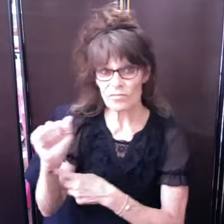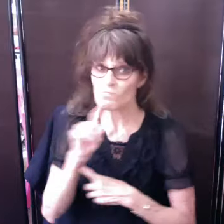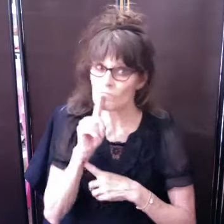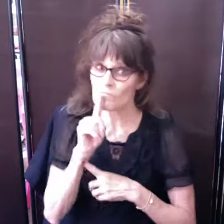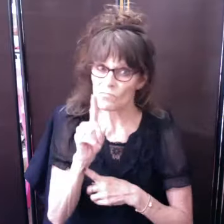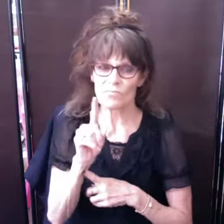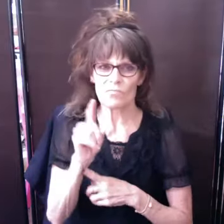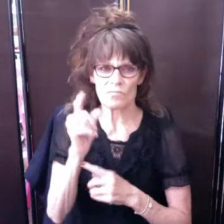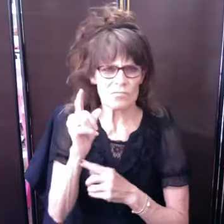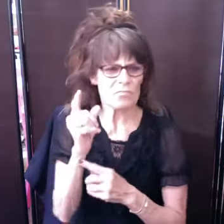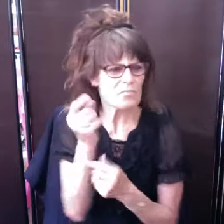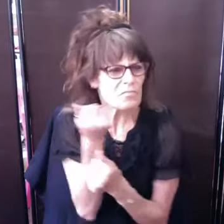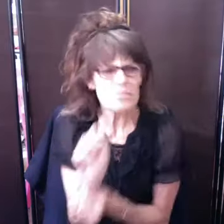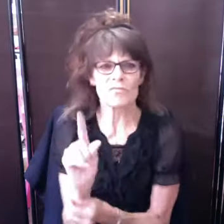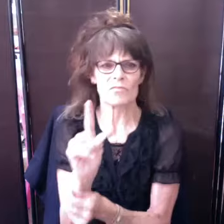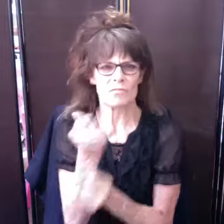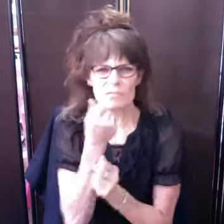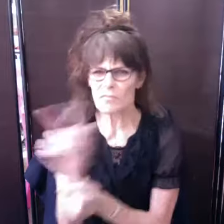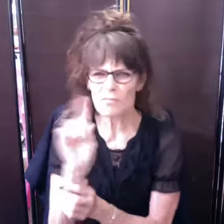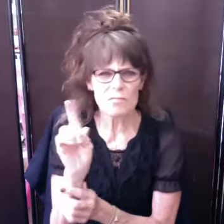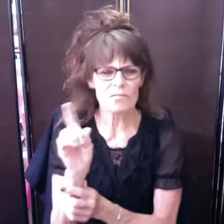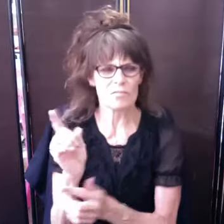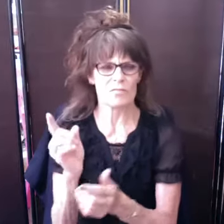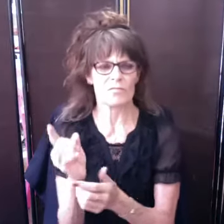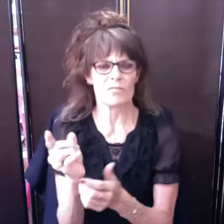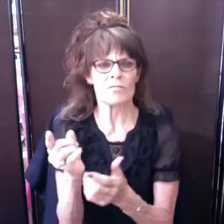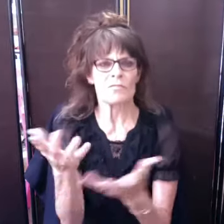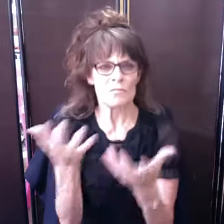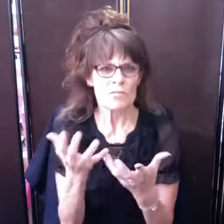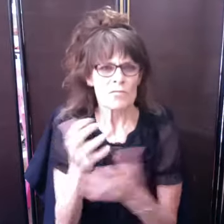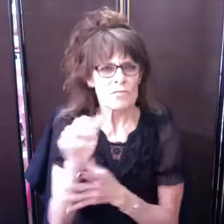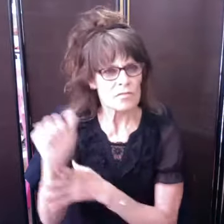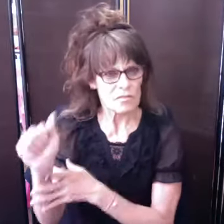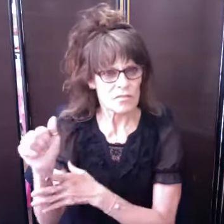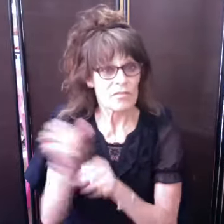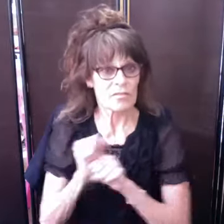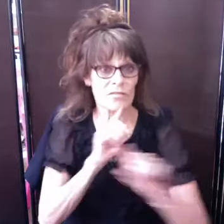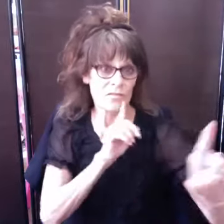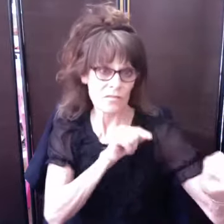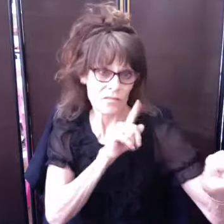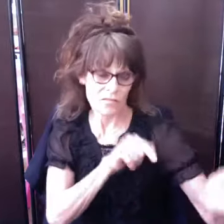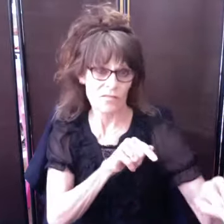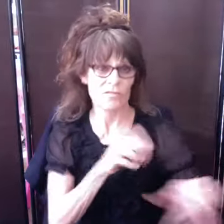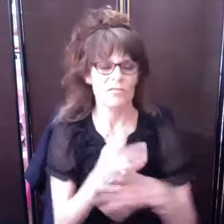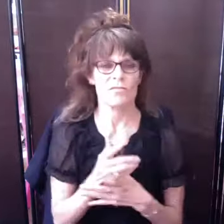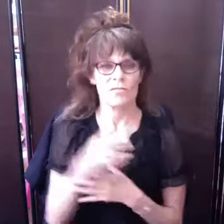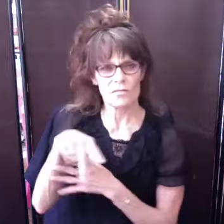out to AA without an answer. And so that guy puts on a hazmat suit twice a week and goes down to where